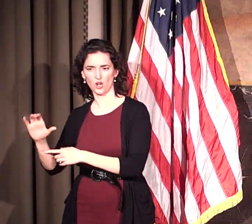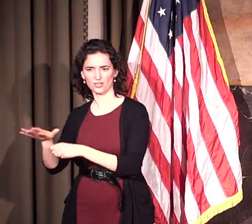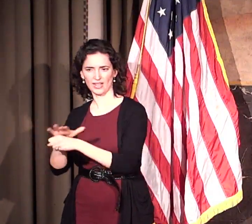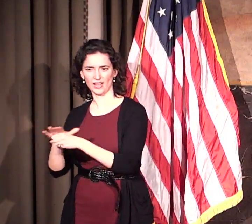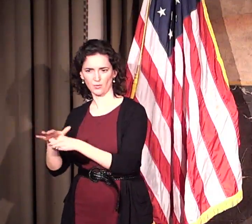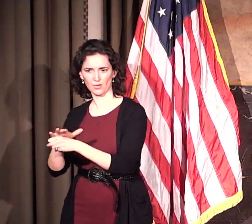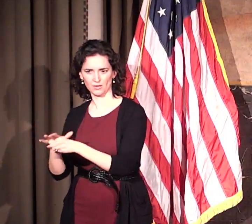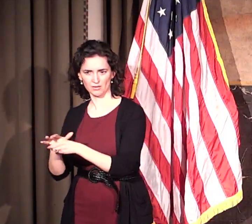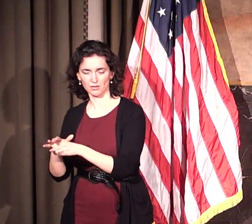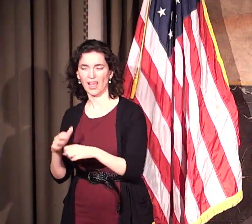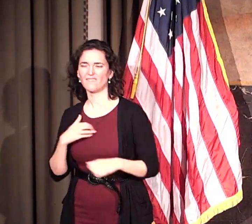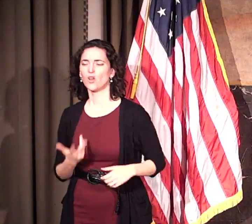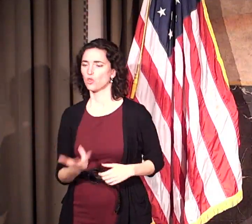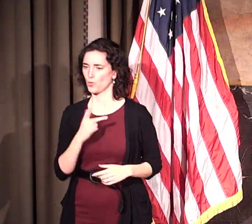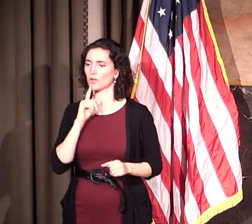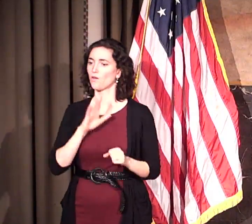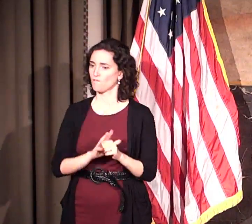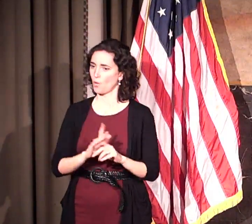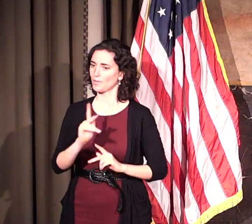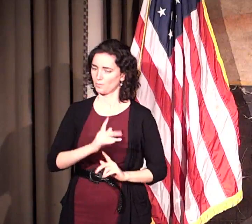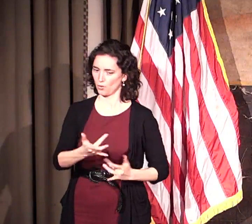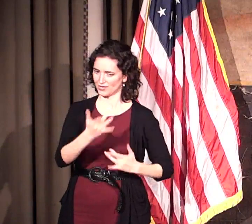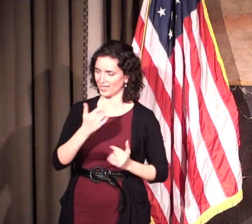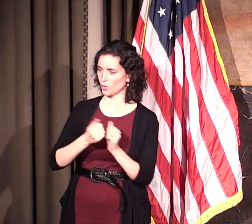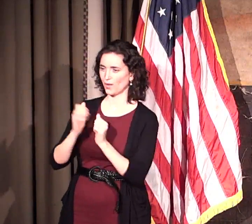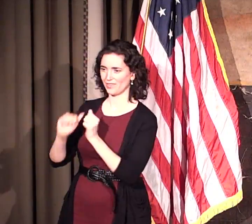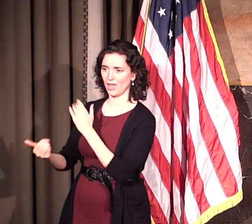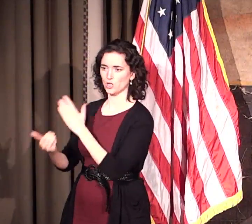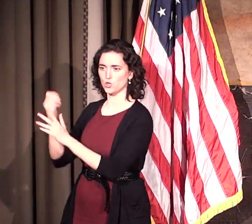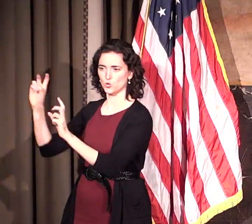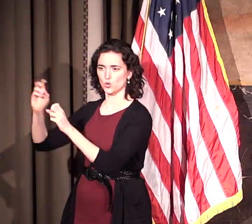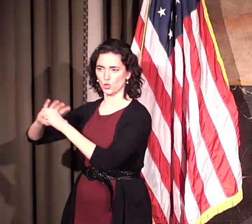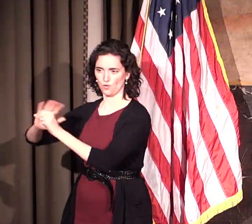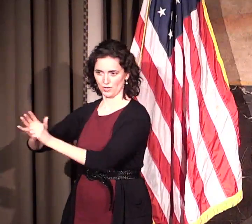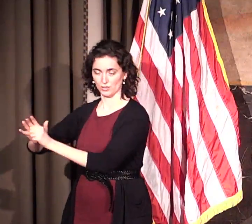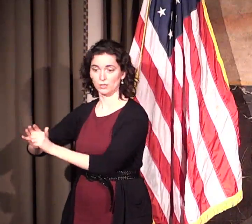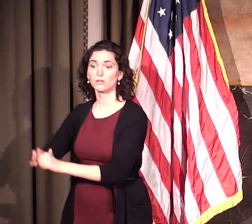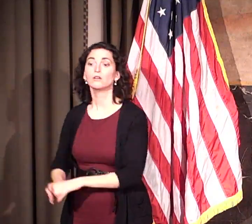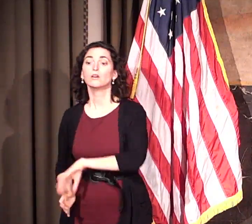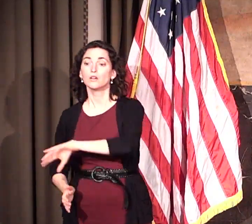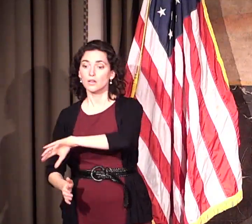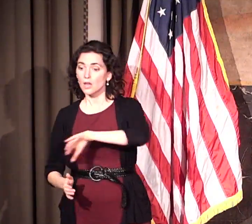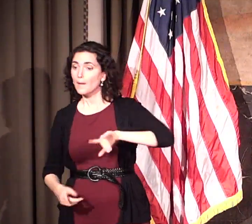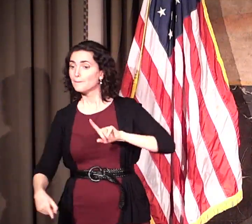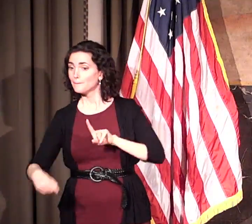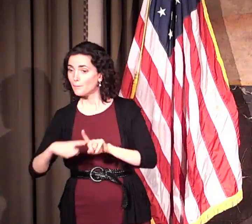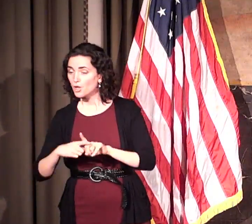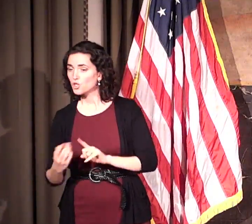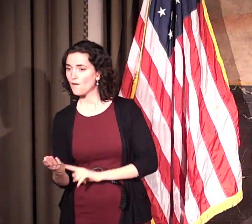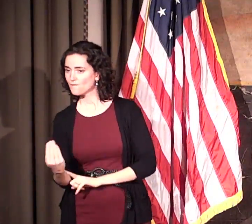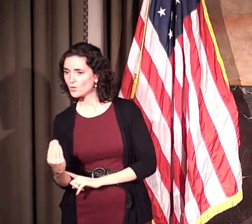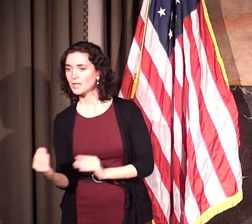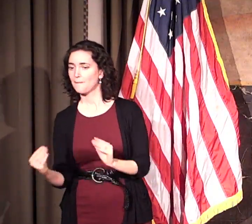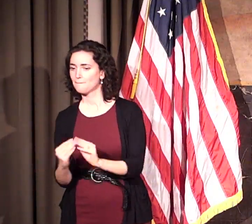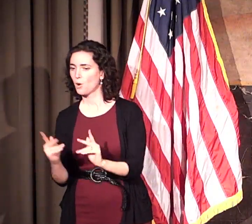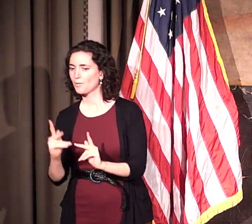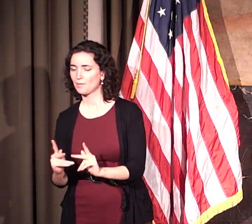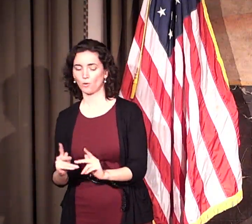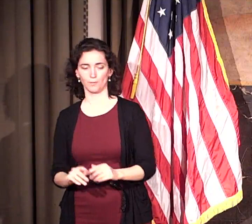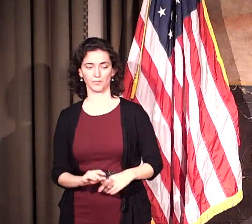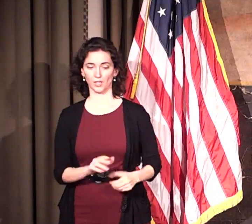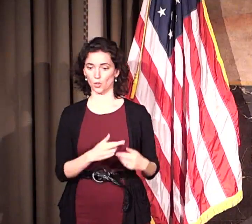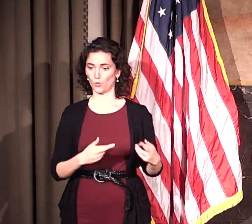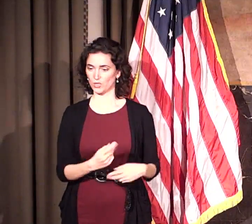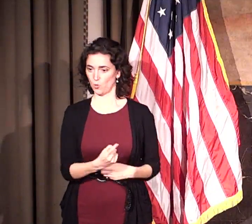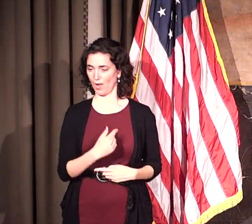In addition to those 3 confirmed cases, as the governor said, we have 14 additional cases, 8 in Region 1, 6